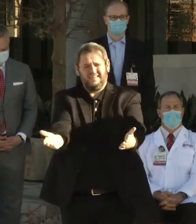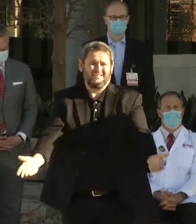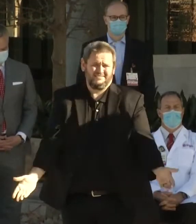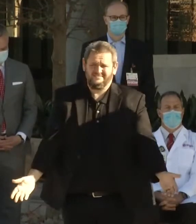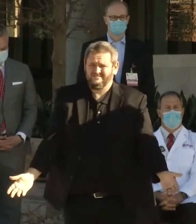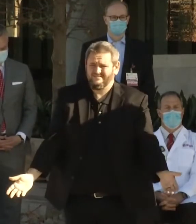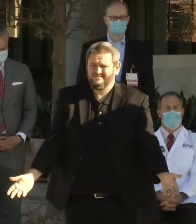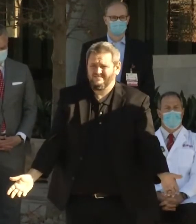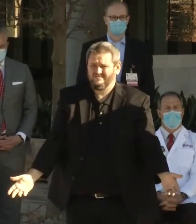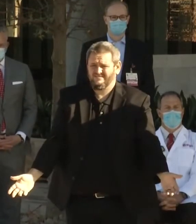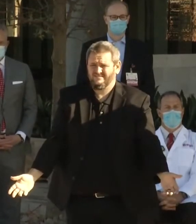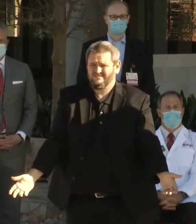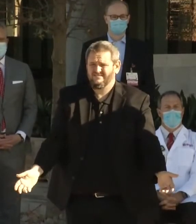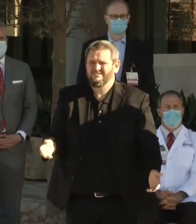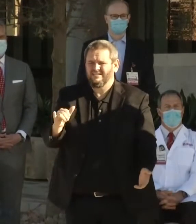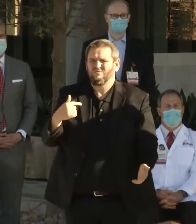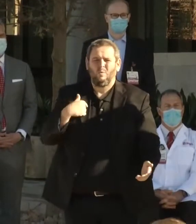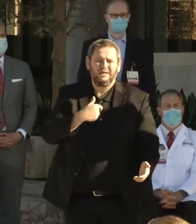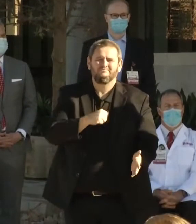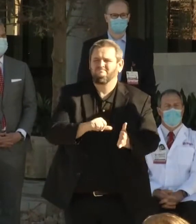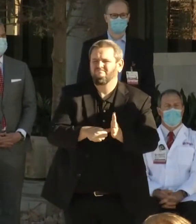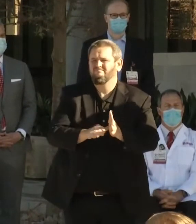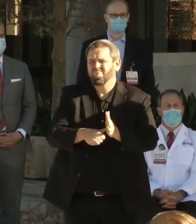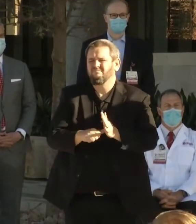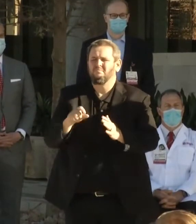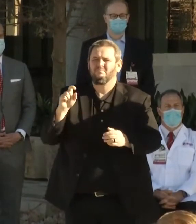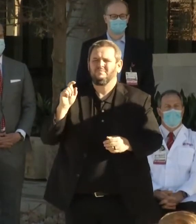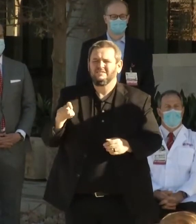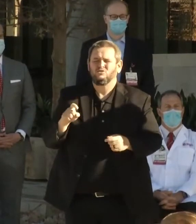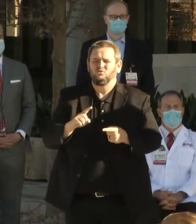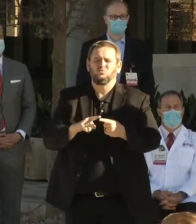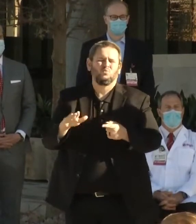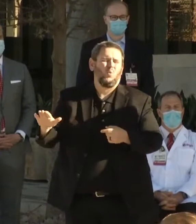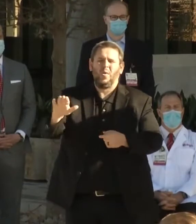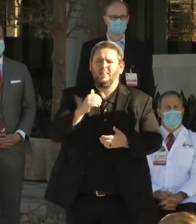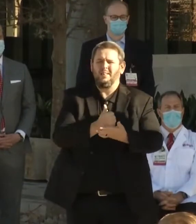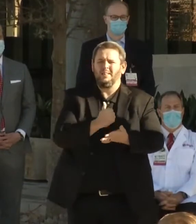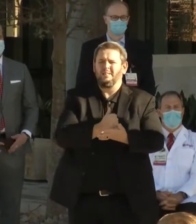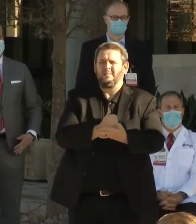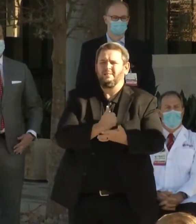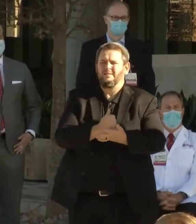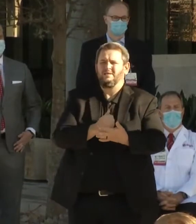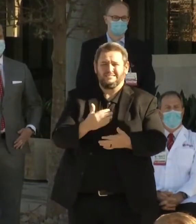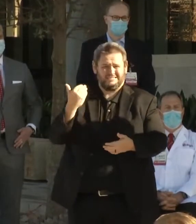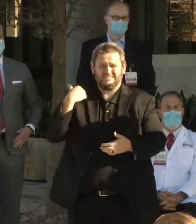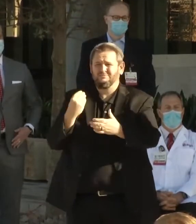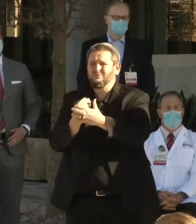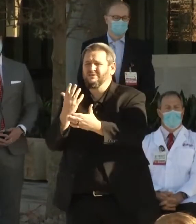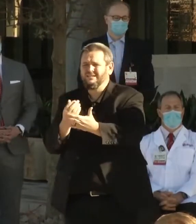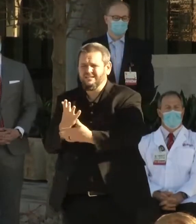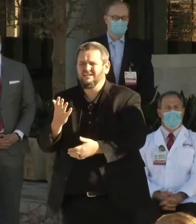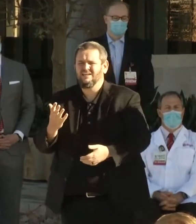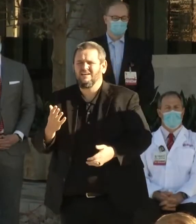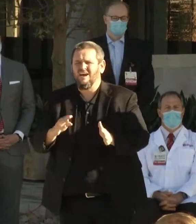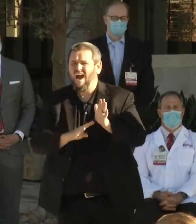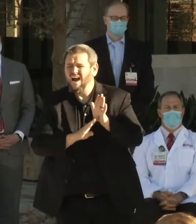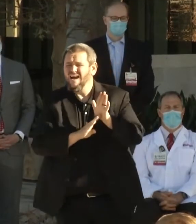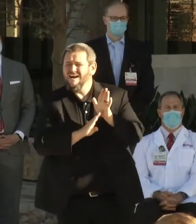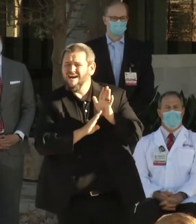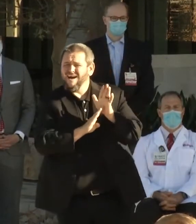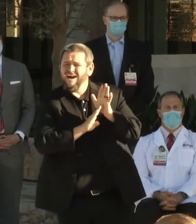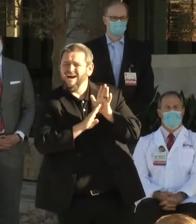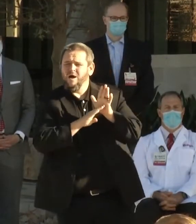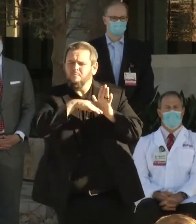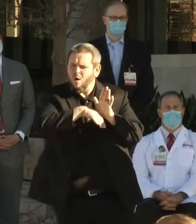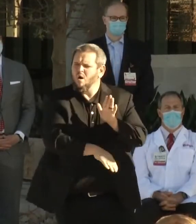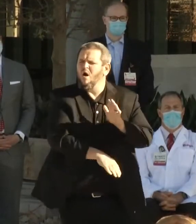we really need their help to slow this spread, just like we did in the spring. I told everybody in the spring that if we do a great job